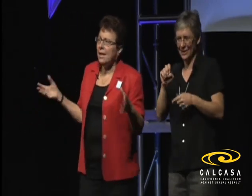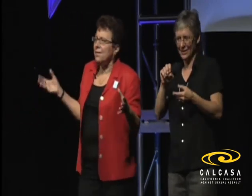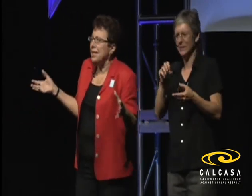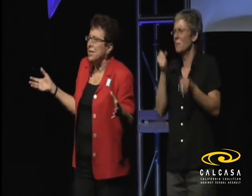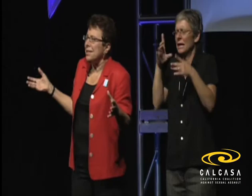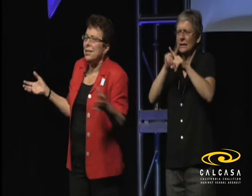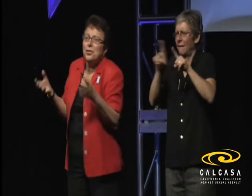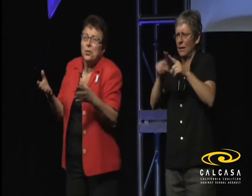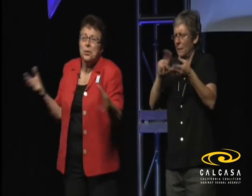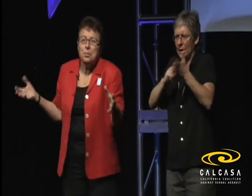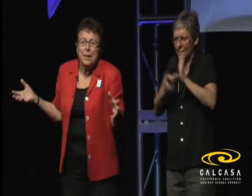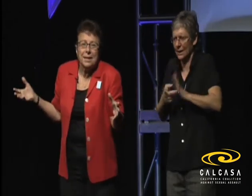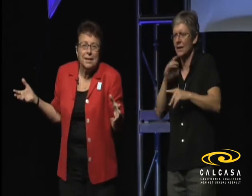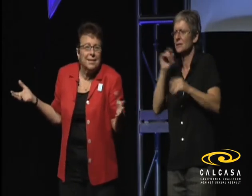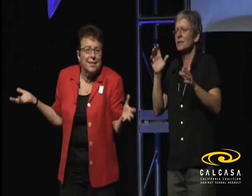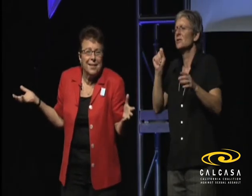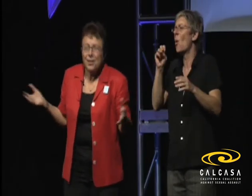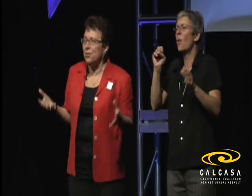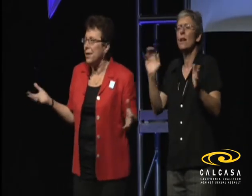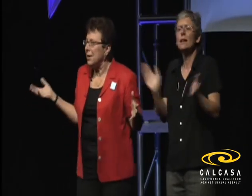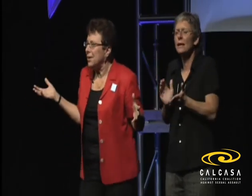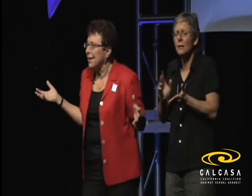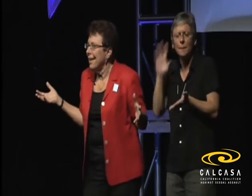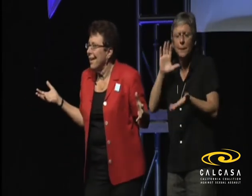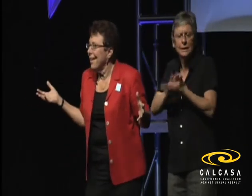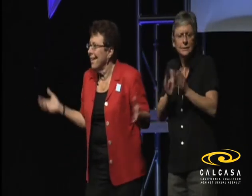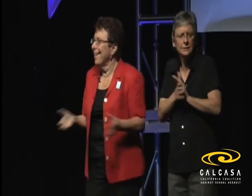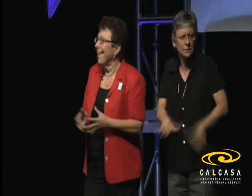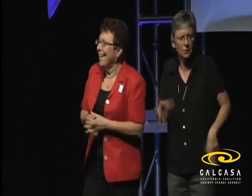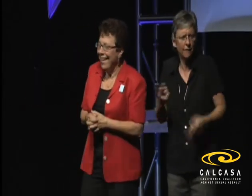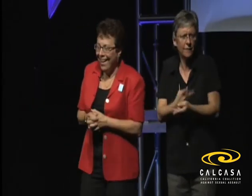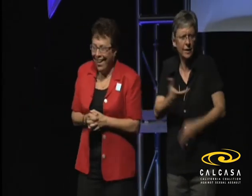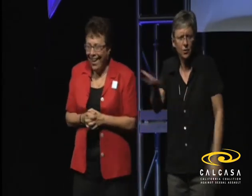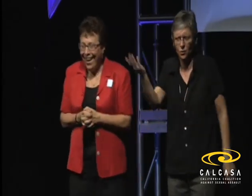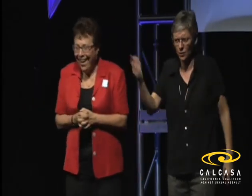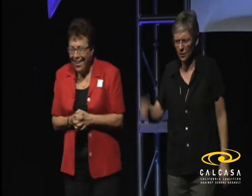So many definitions and so little peace. Yeah, go figure.